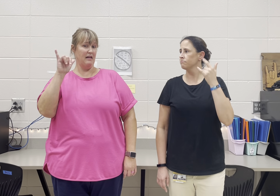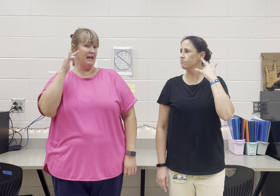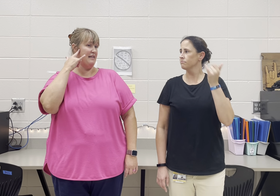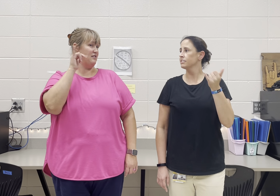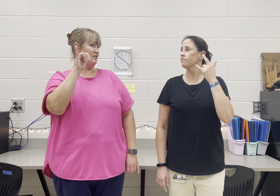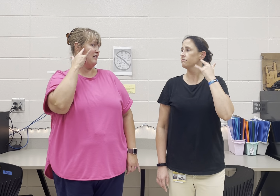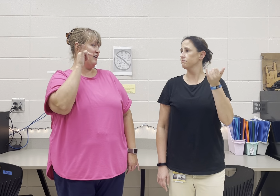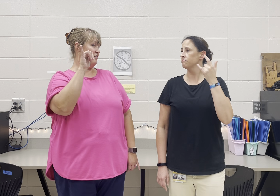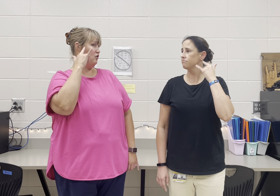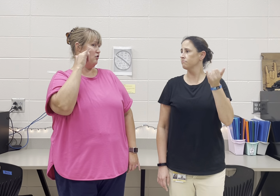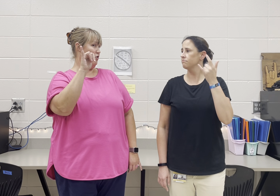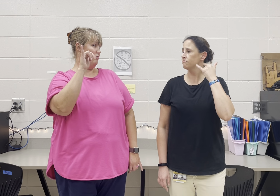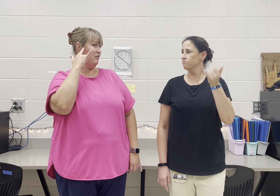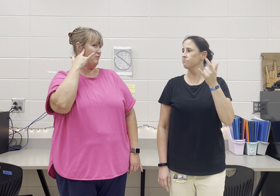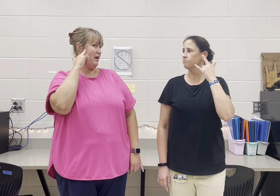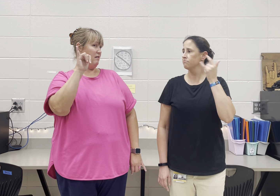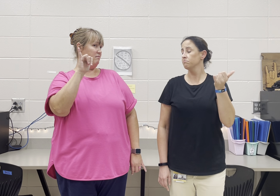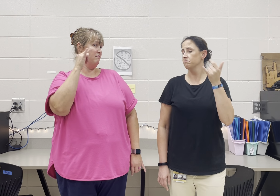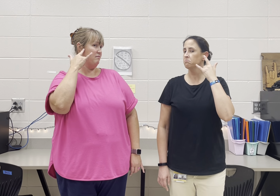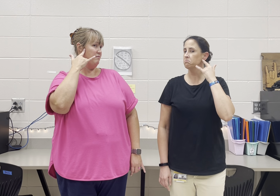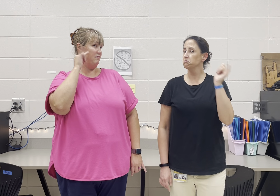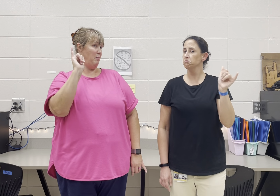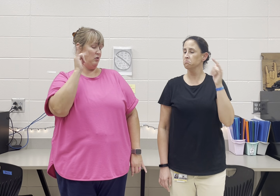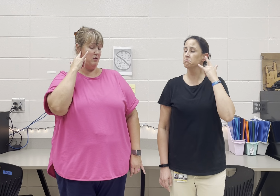I just sign gold this way. So pull it away.